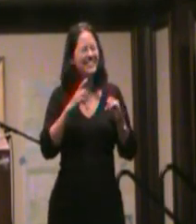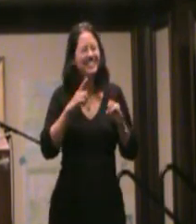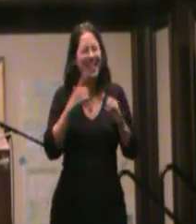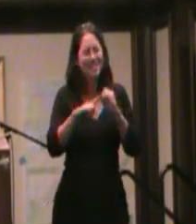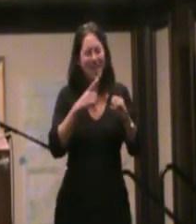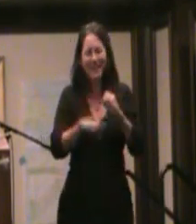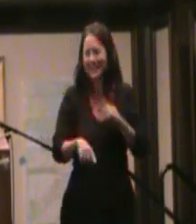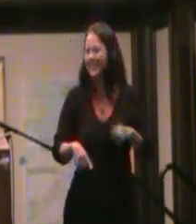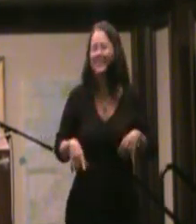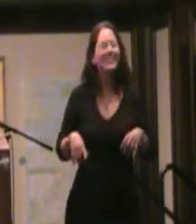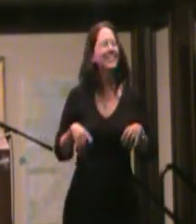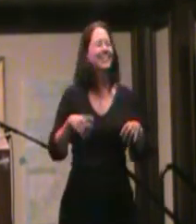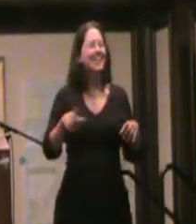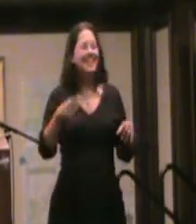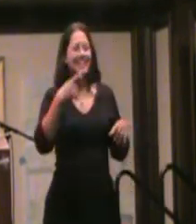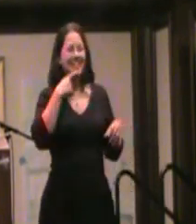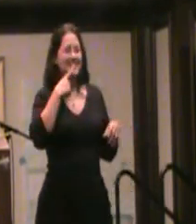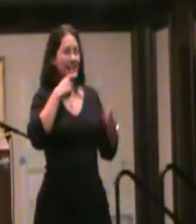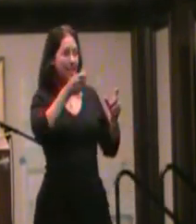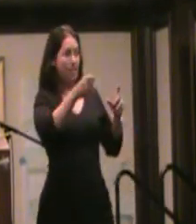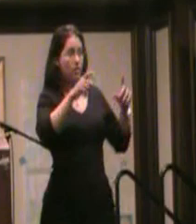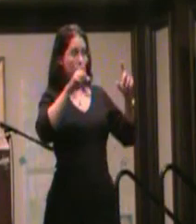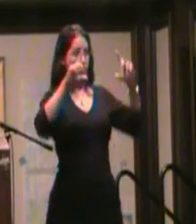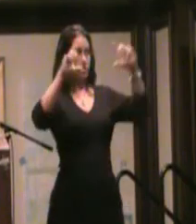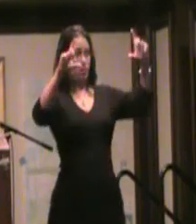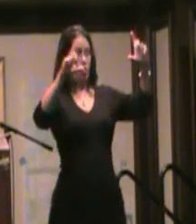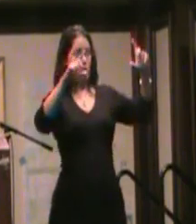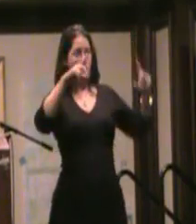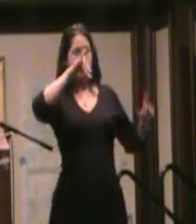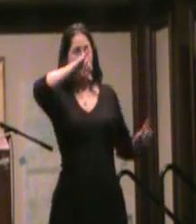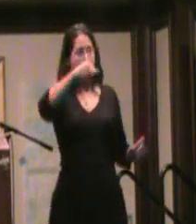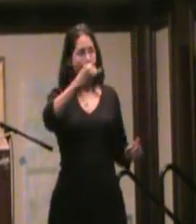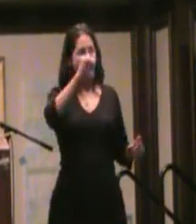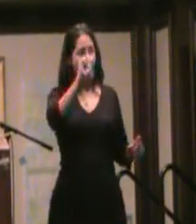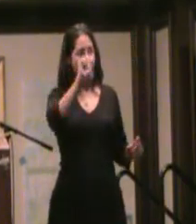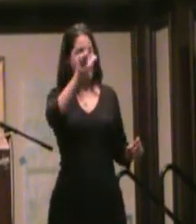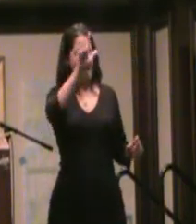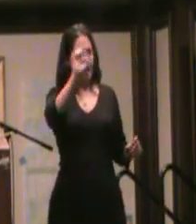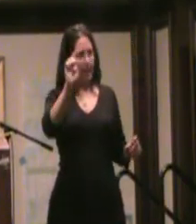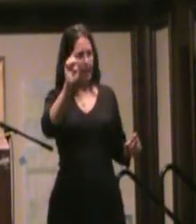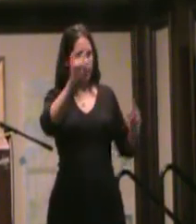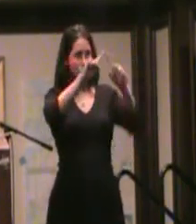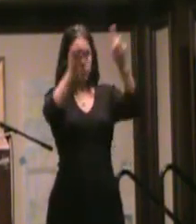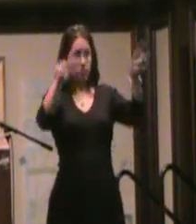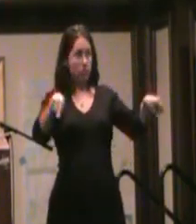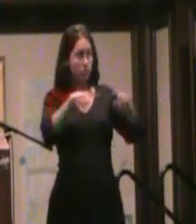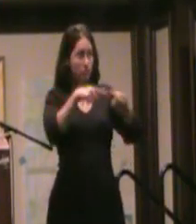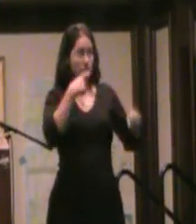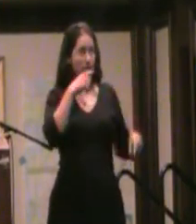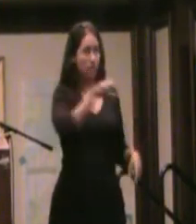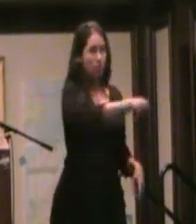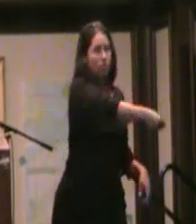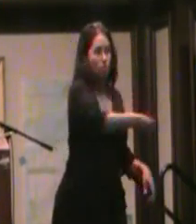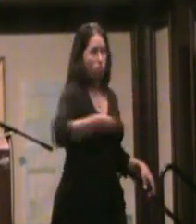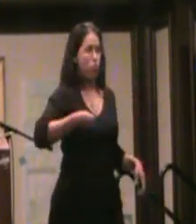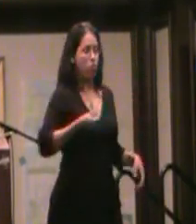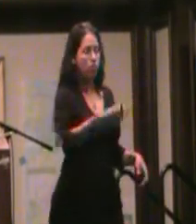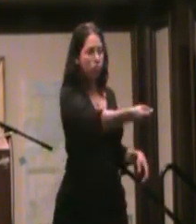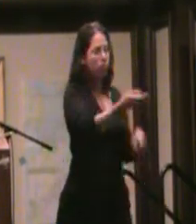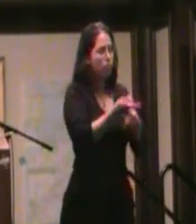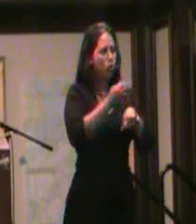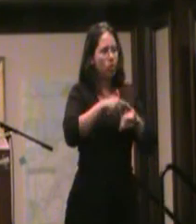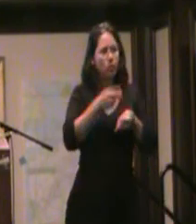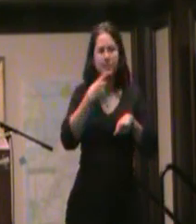and in Mexico they say jale on the door. Okay, you pull and push. It says jale. But in Puerto Rico, we